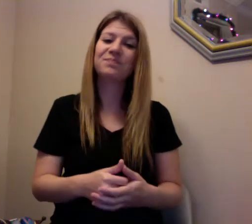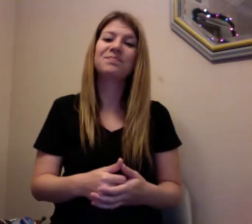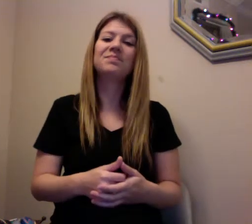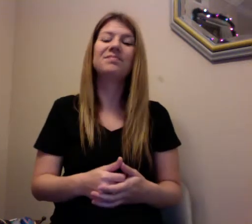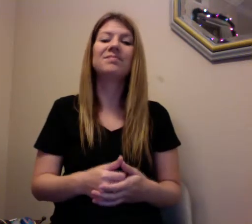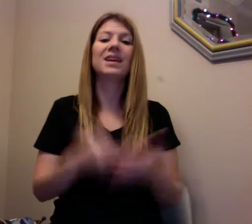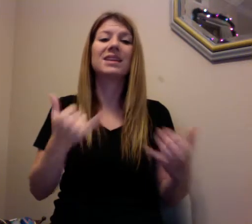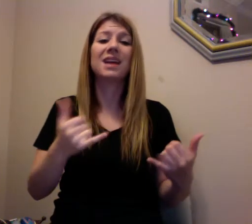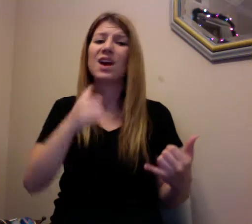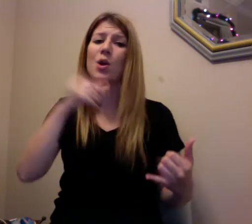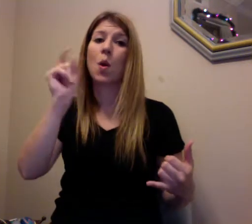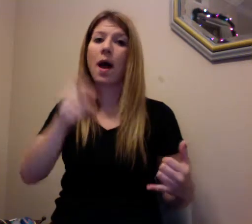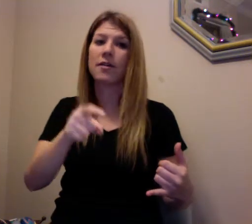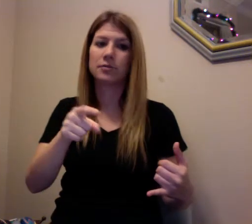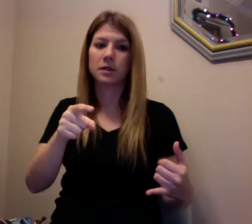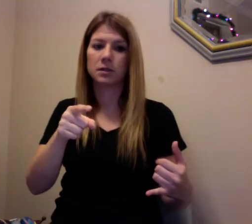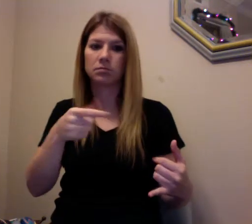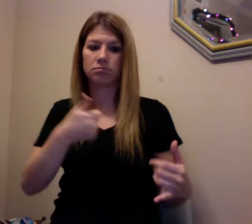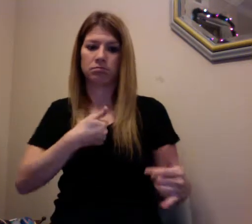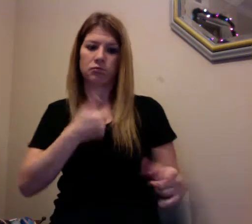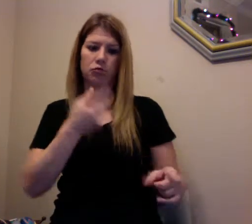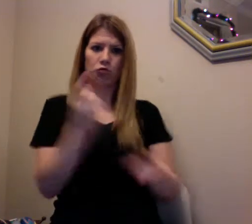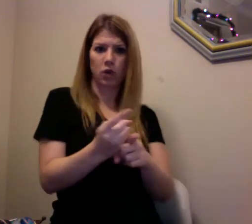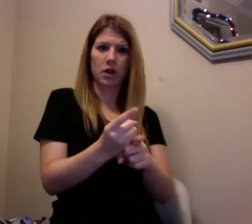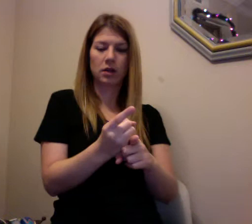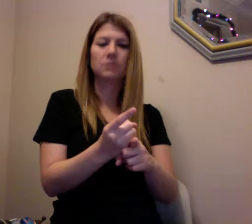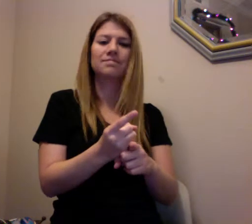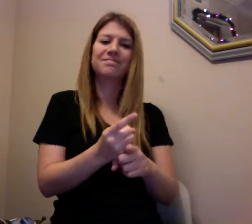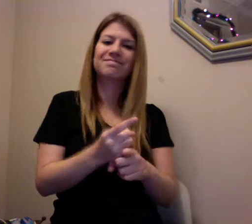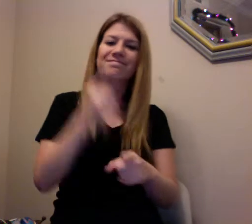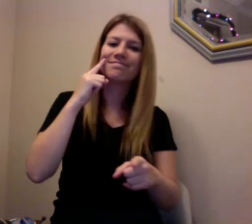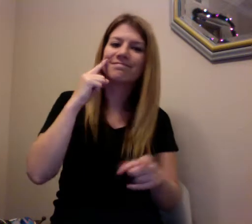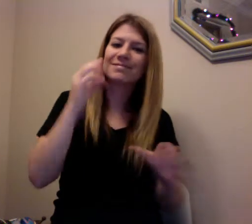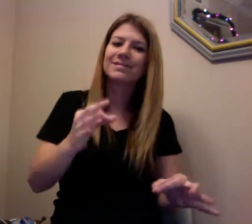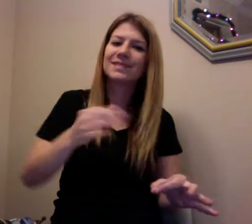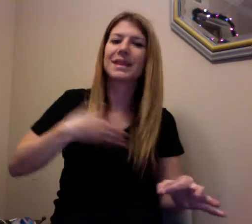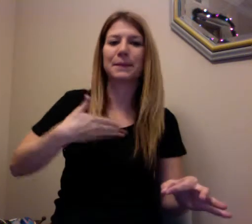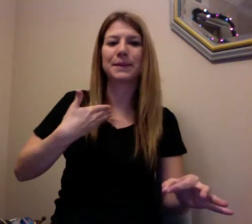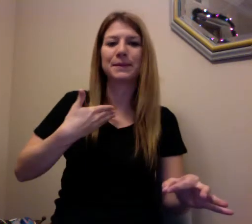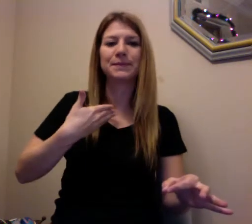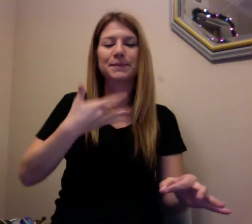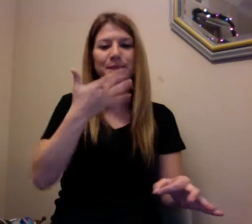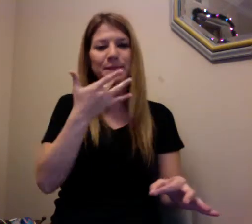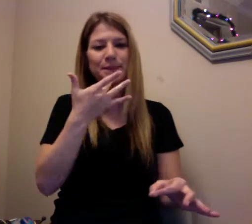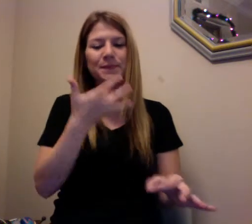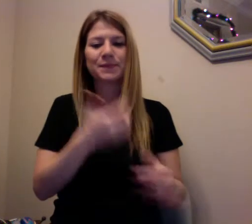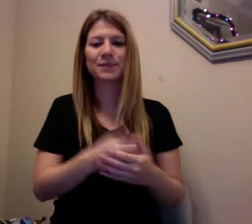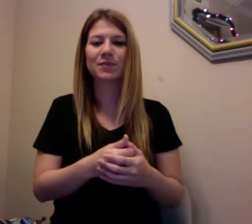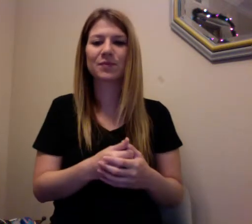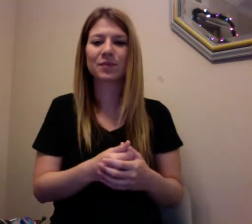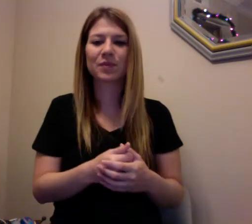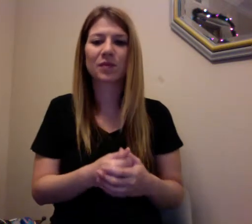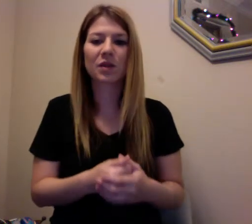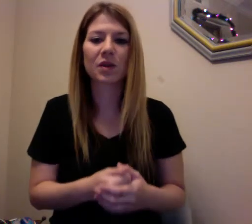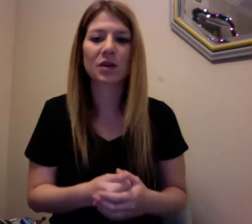The third thing I learned, and this is as your mental clock starts going 15, 14, 13, you can see the water coming. I'm saying, please